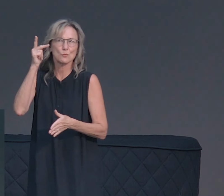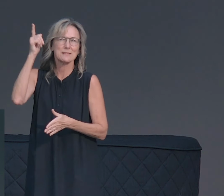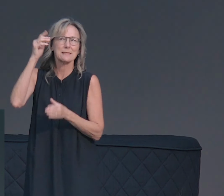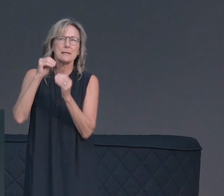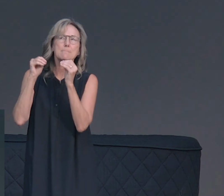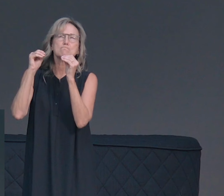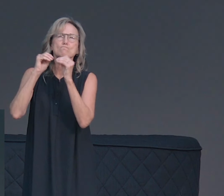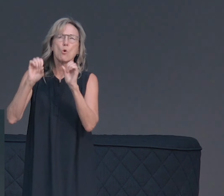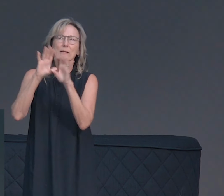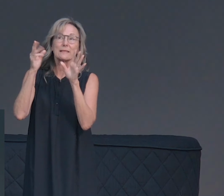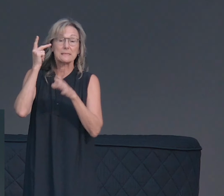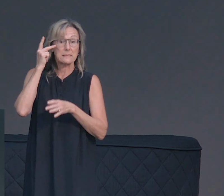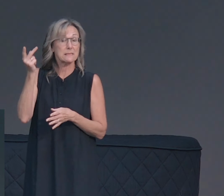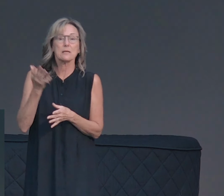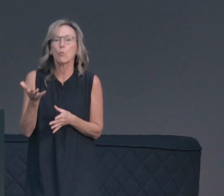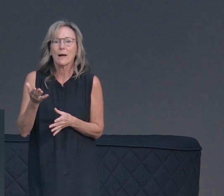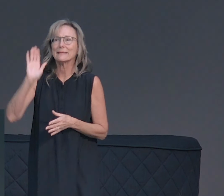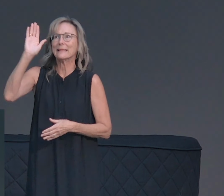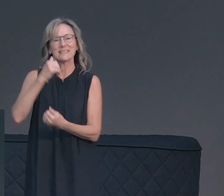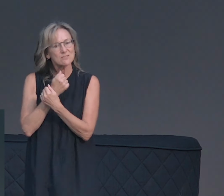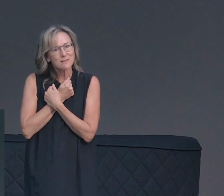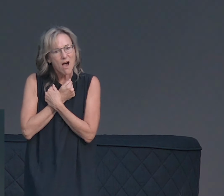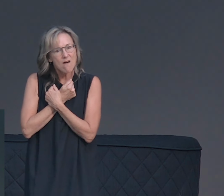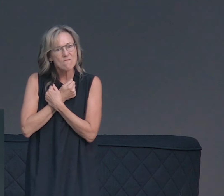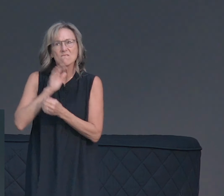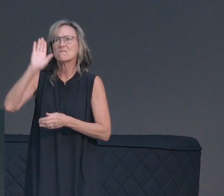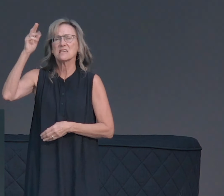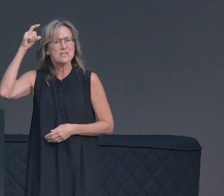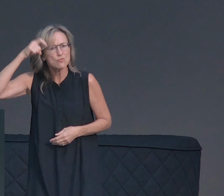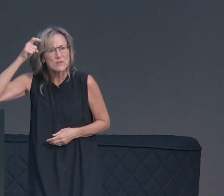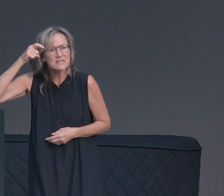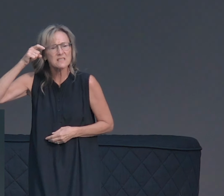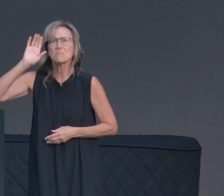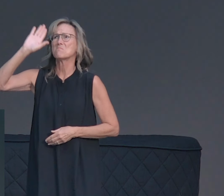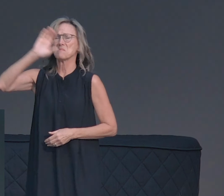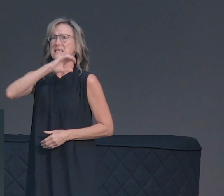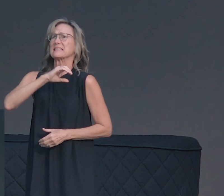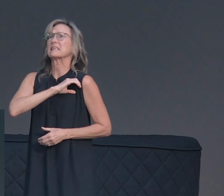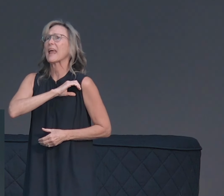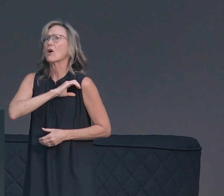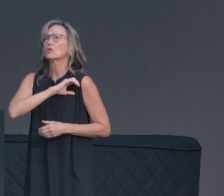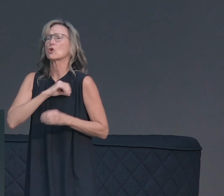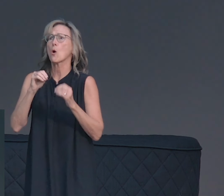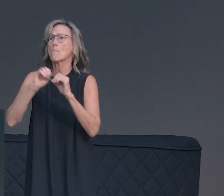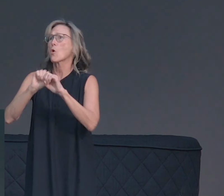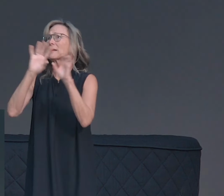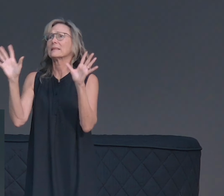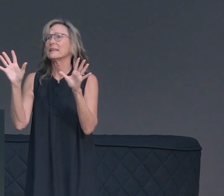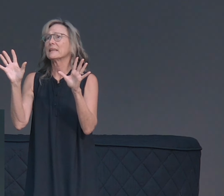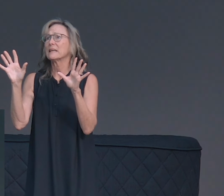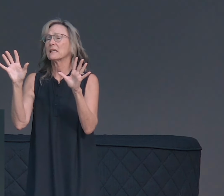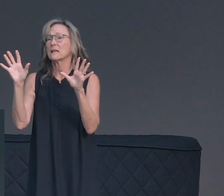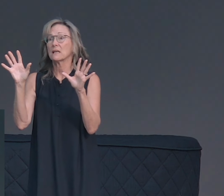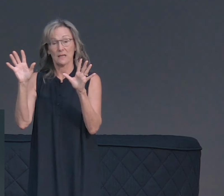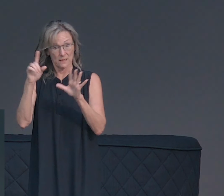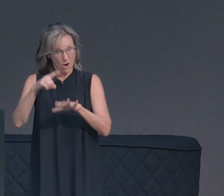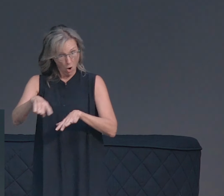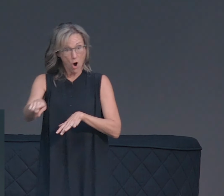They will see His love more clearly. They will see His wisdom more clearly. They'll see His character more clearly. Are you